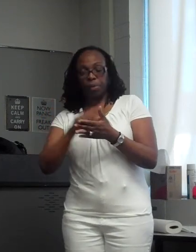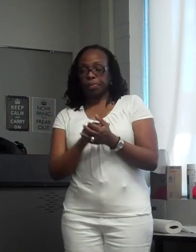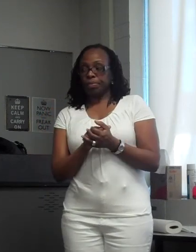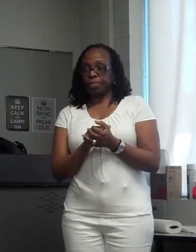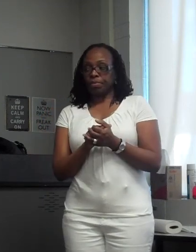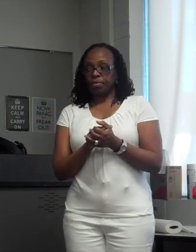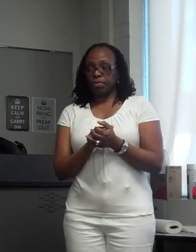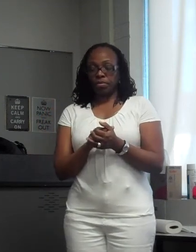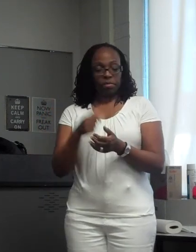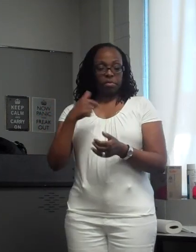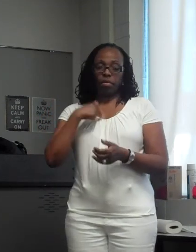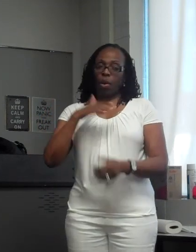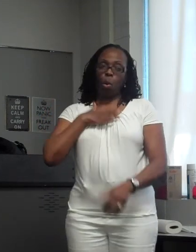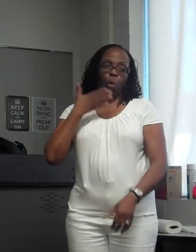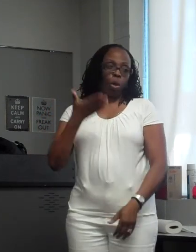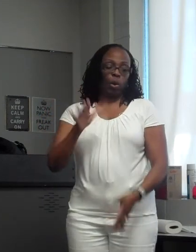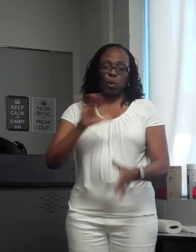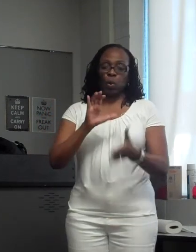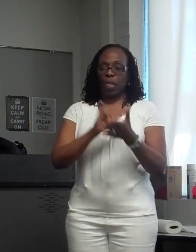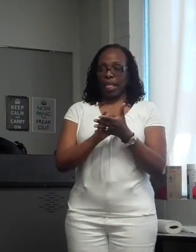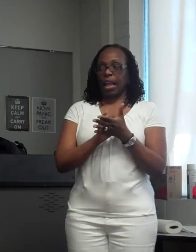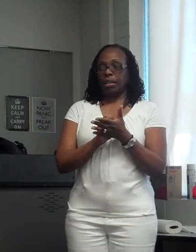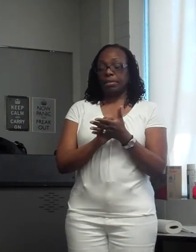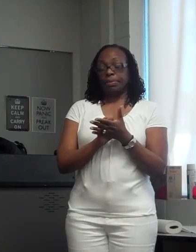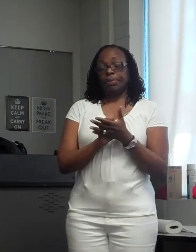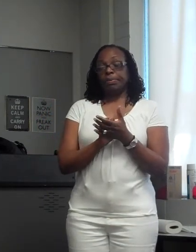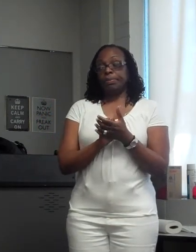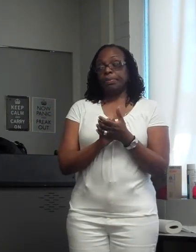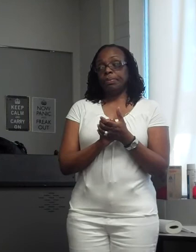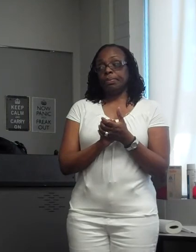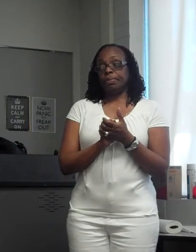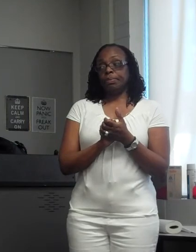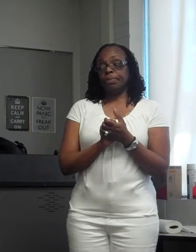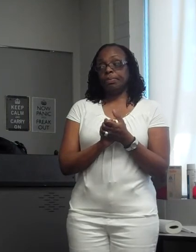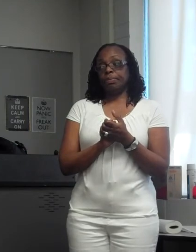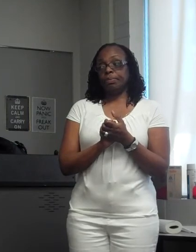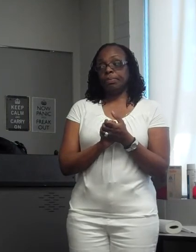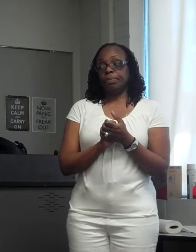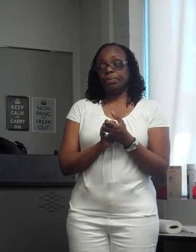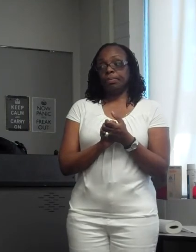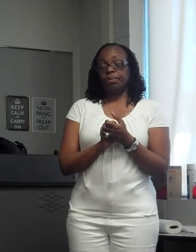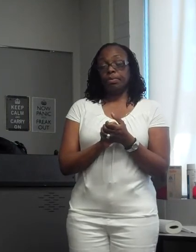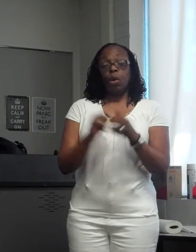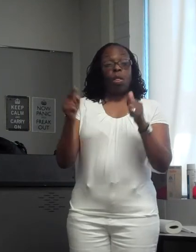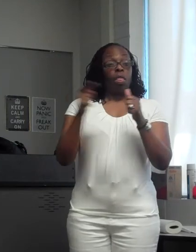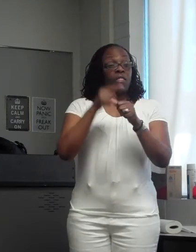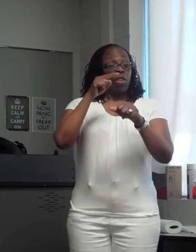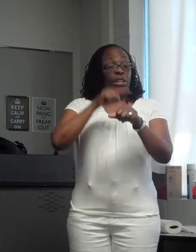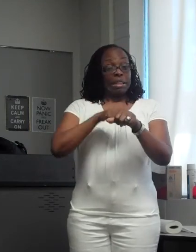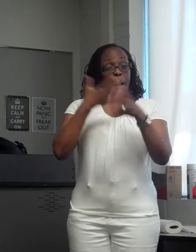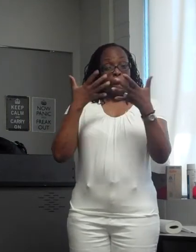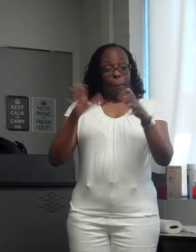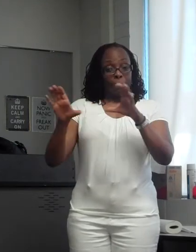I'm not willing to do that because I know the first time I did that, something's going to come up that I forgot, and I'm going to be, you know